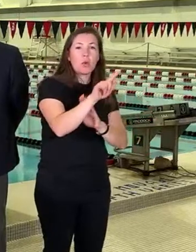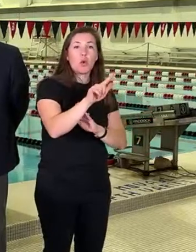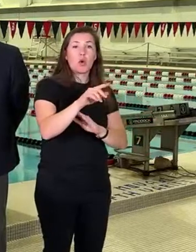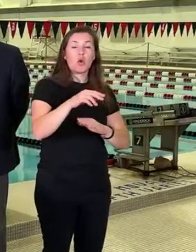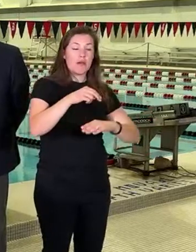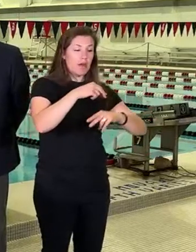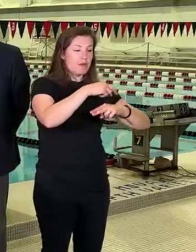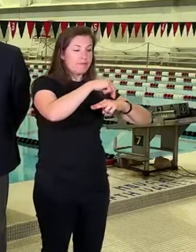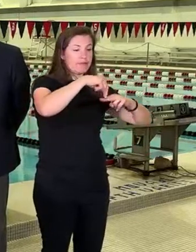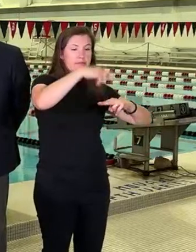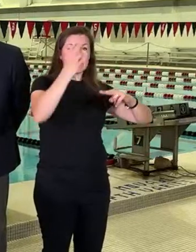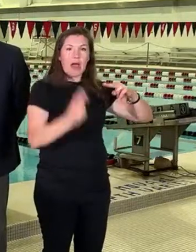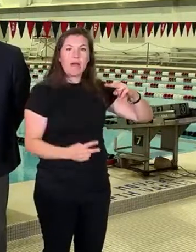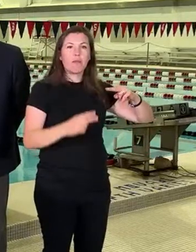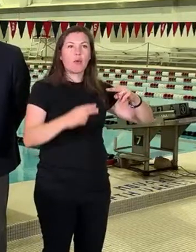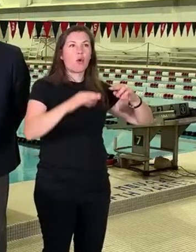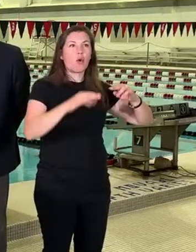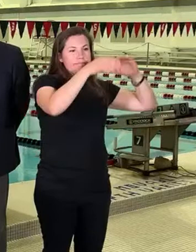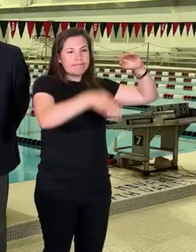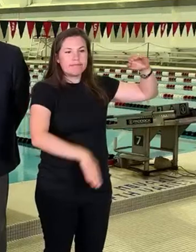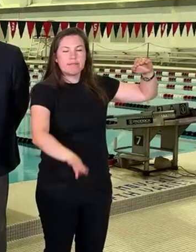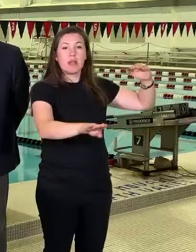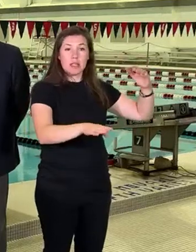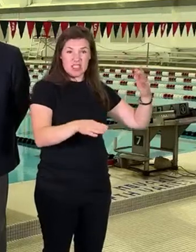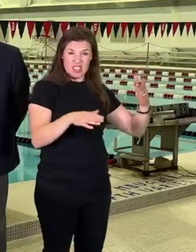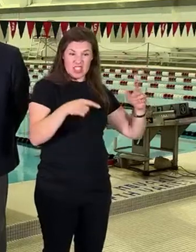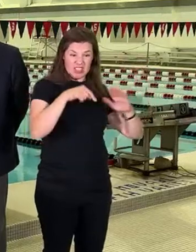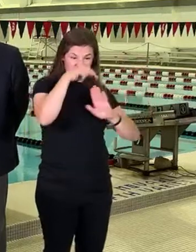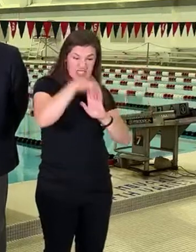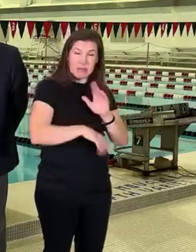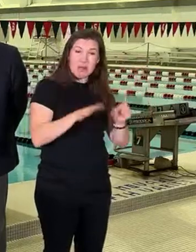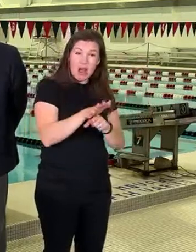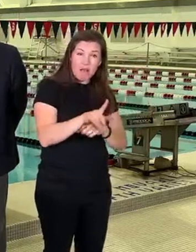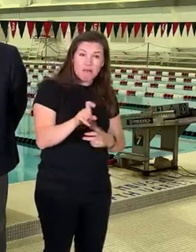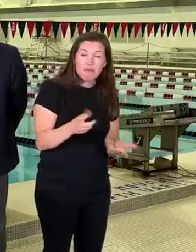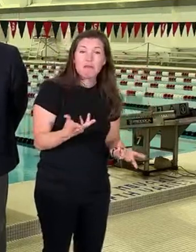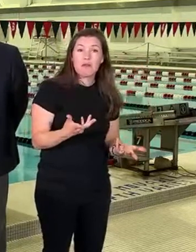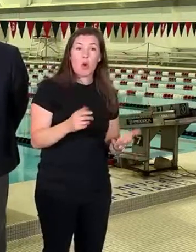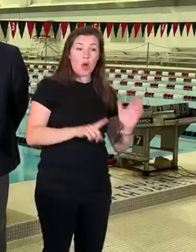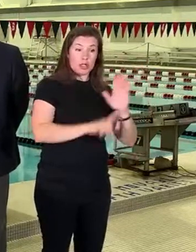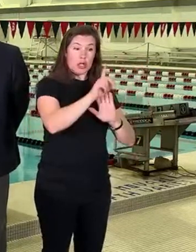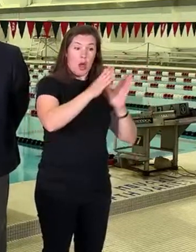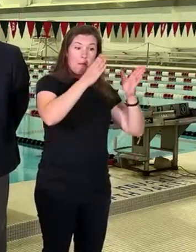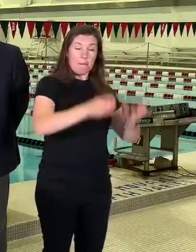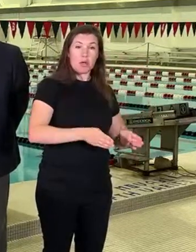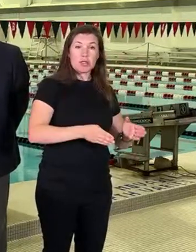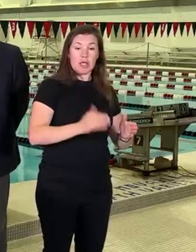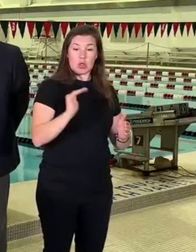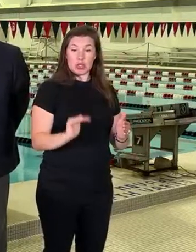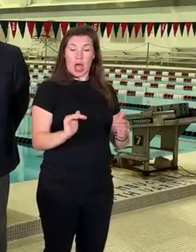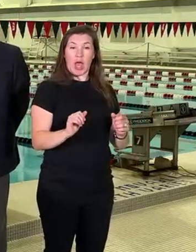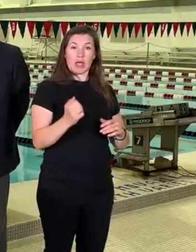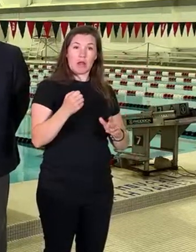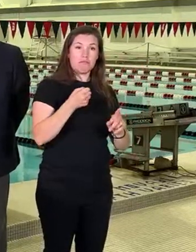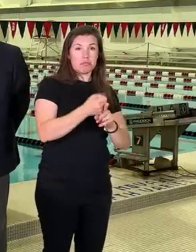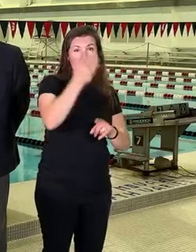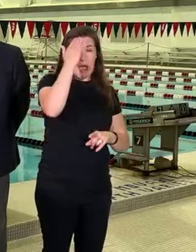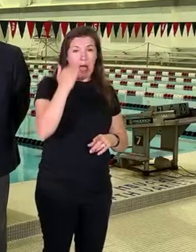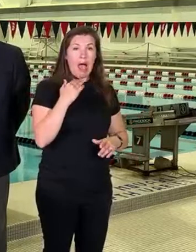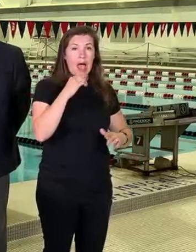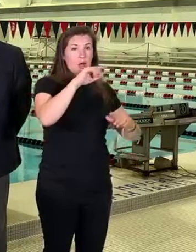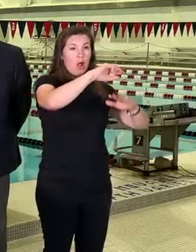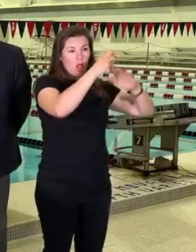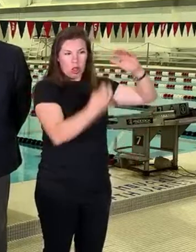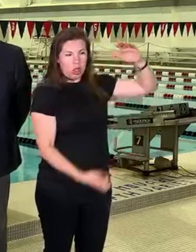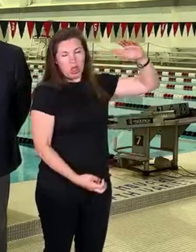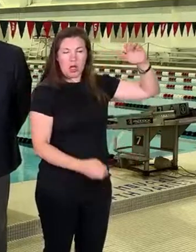diving board or a slide, is your pool deep enough for that? Or is there a potential that a taller person or even a child may actually get to the bottom